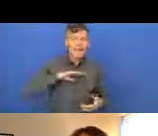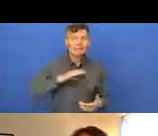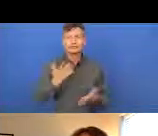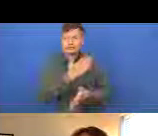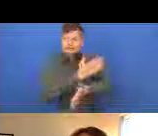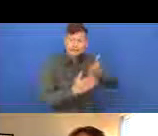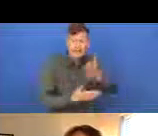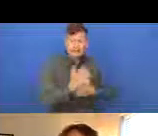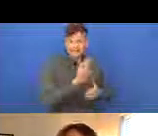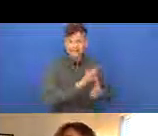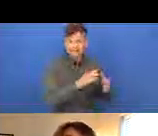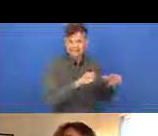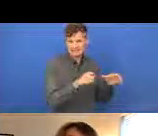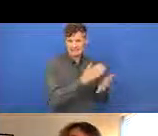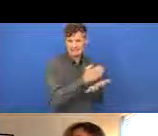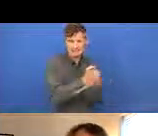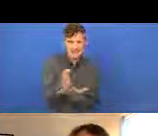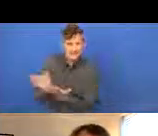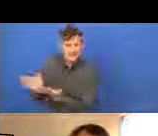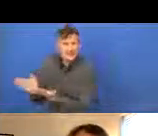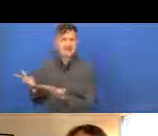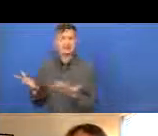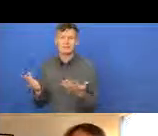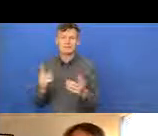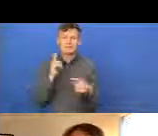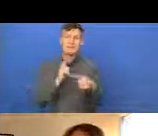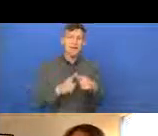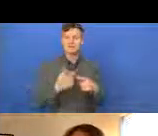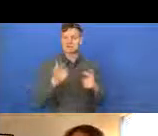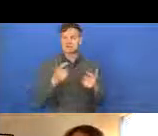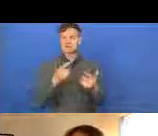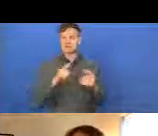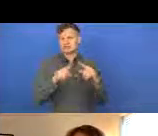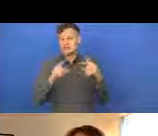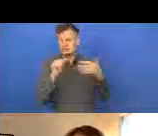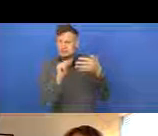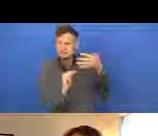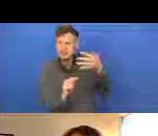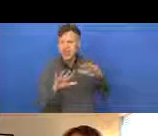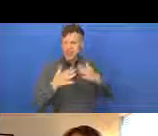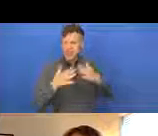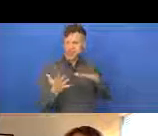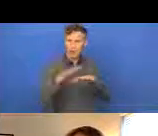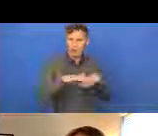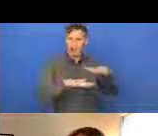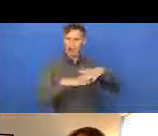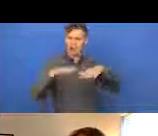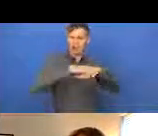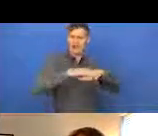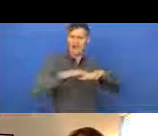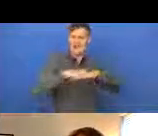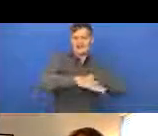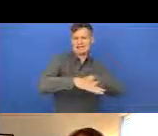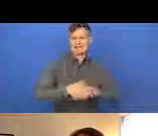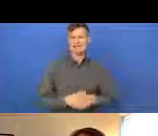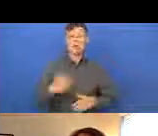bullying. When we put the research team together, we also prioritized including students with disabilities and asked students to facilitate focus